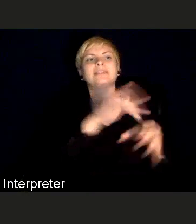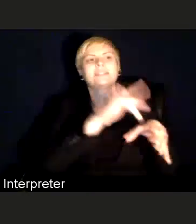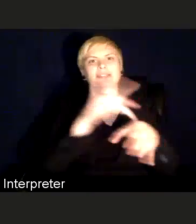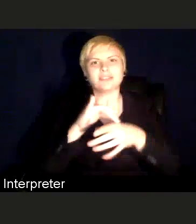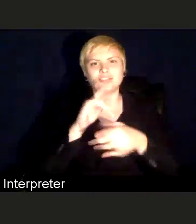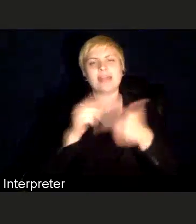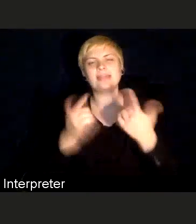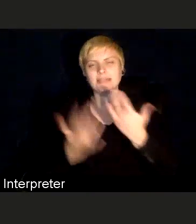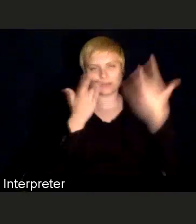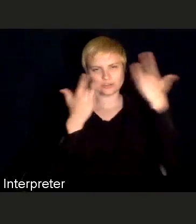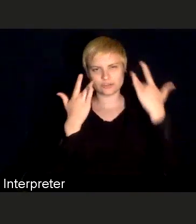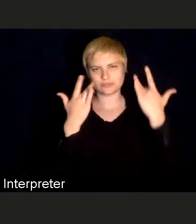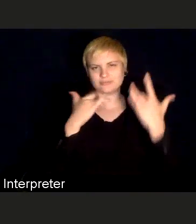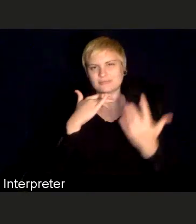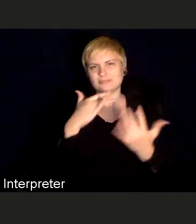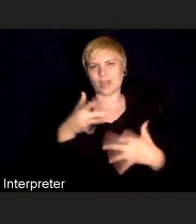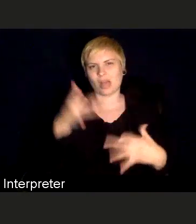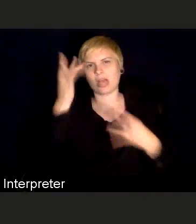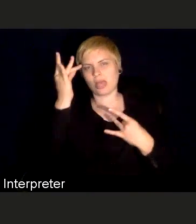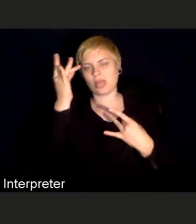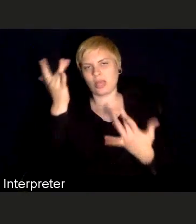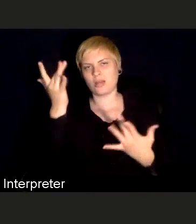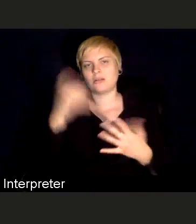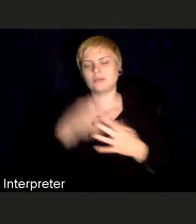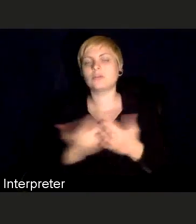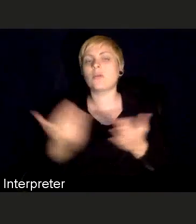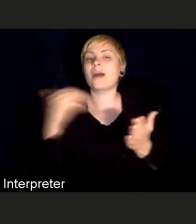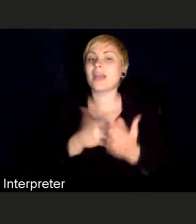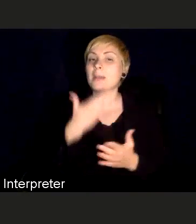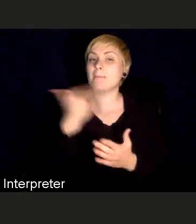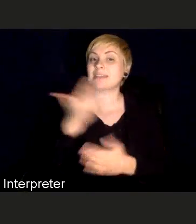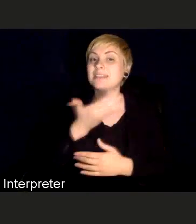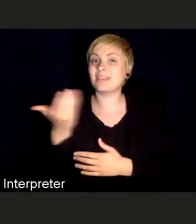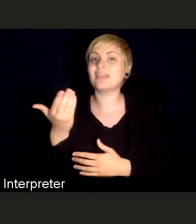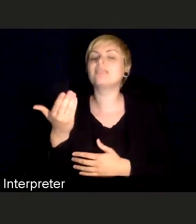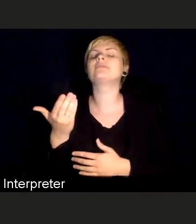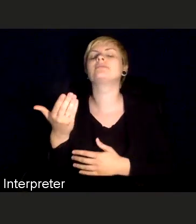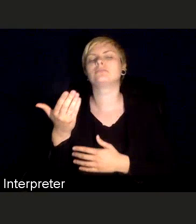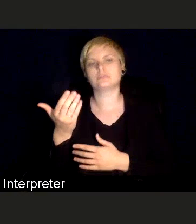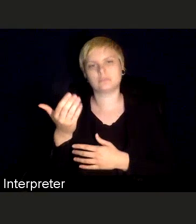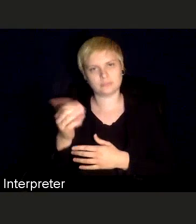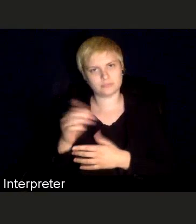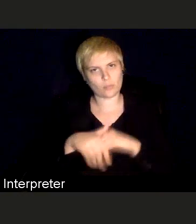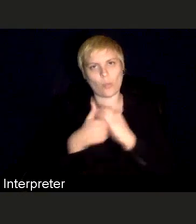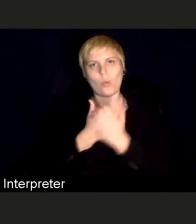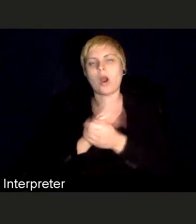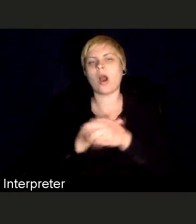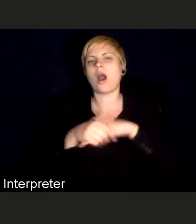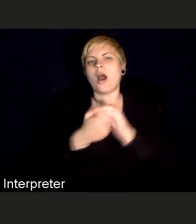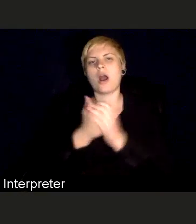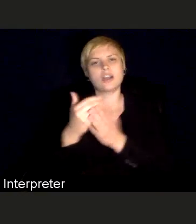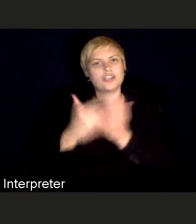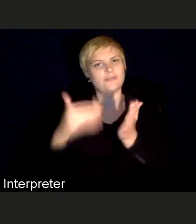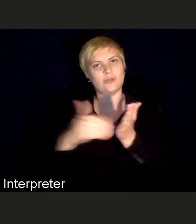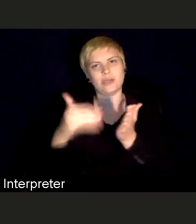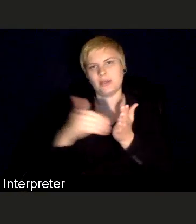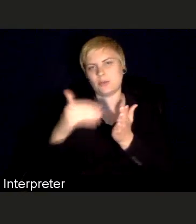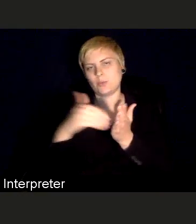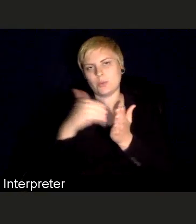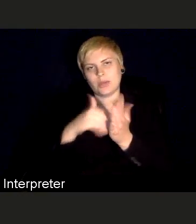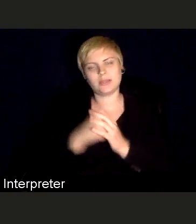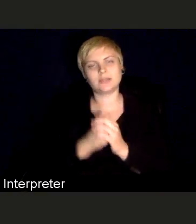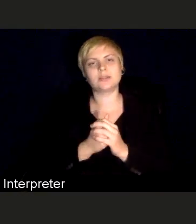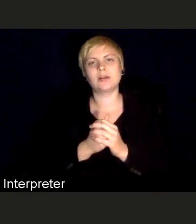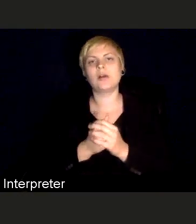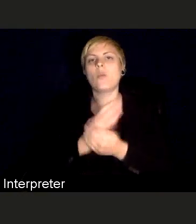themselves. So again, the best thing to do is practice frequent hand hygiene measures. You want to wash your hands with soap